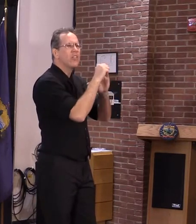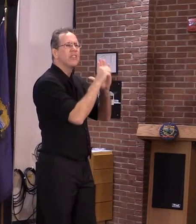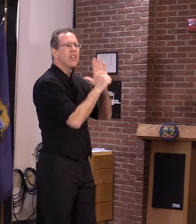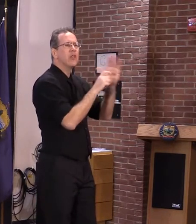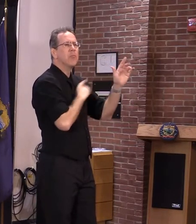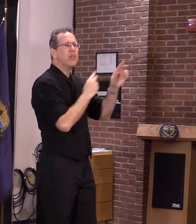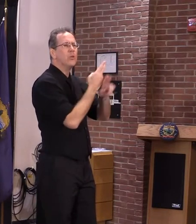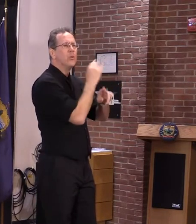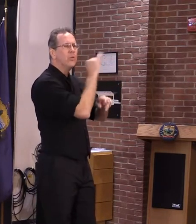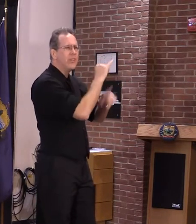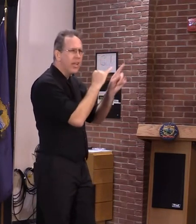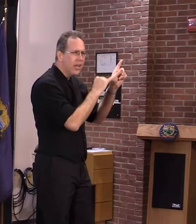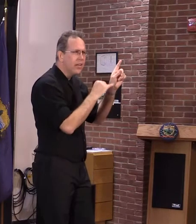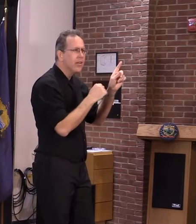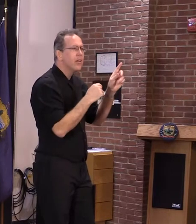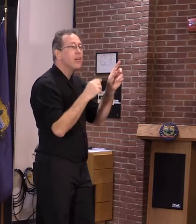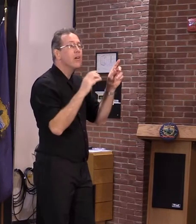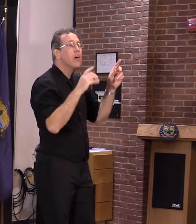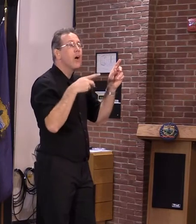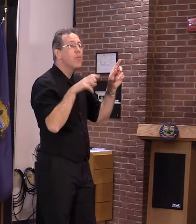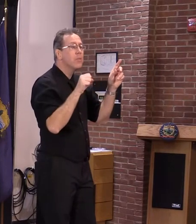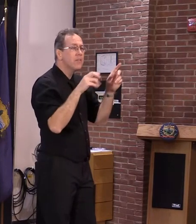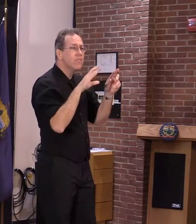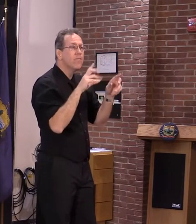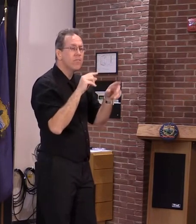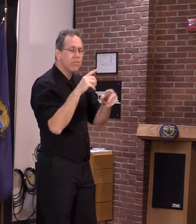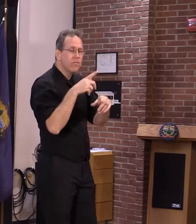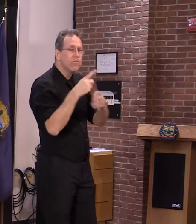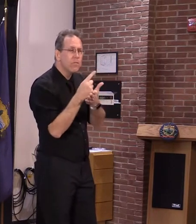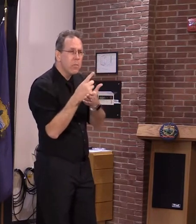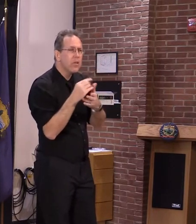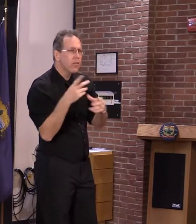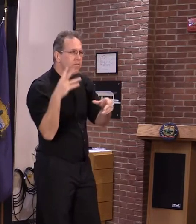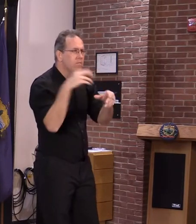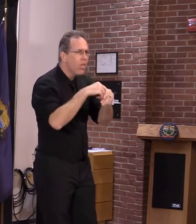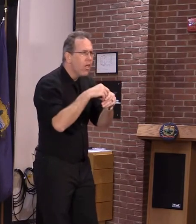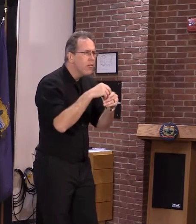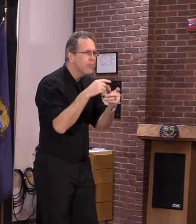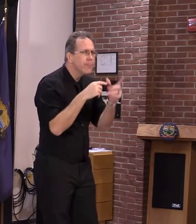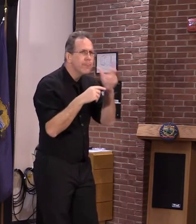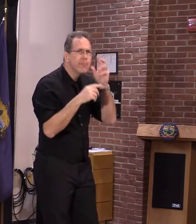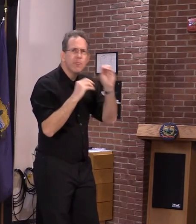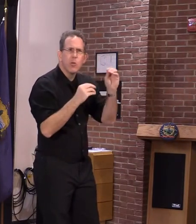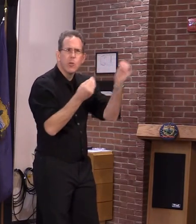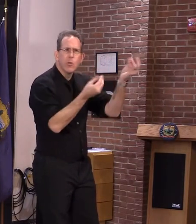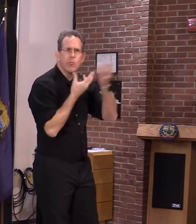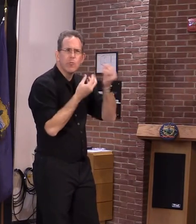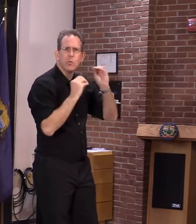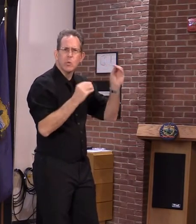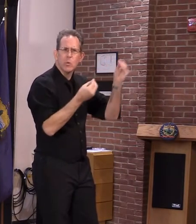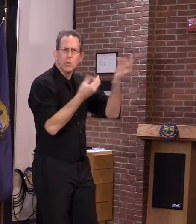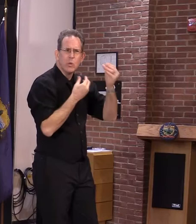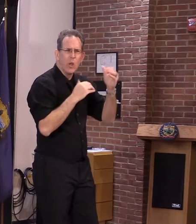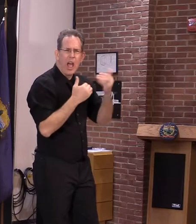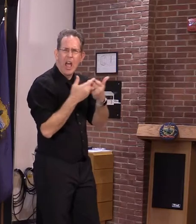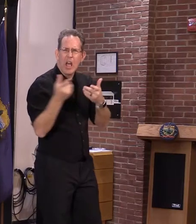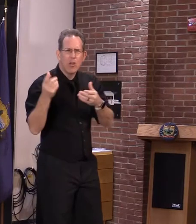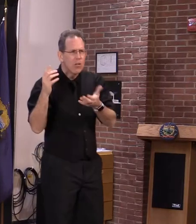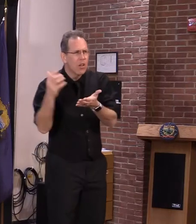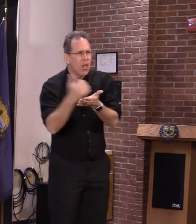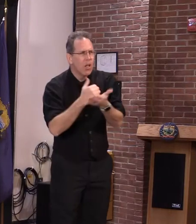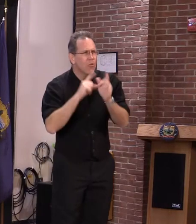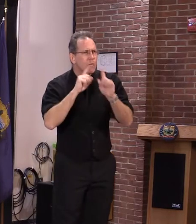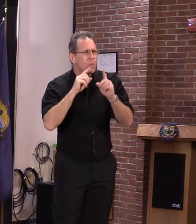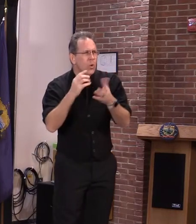And Compass Vermont published that story. Not hearing anything, we followed up three times at